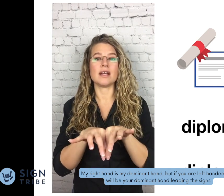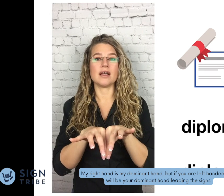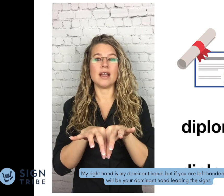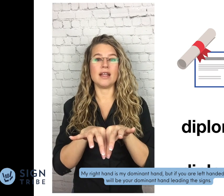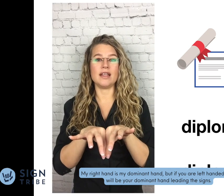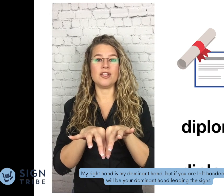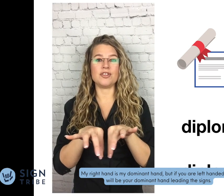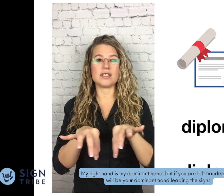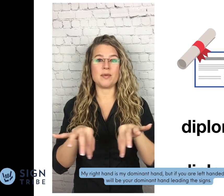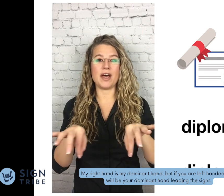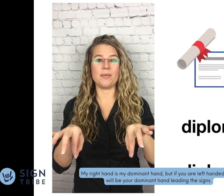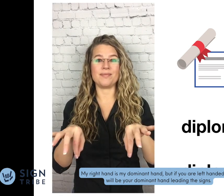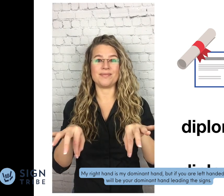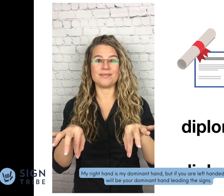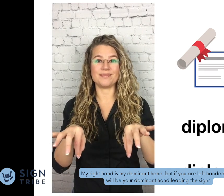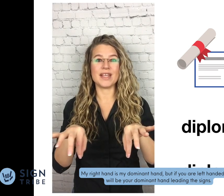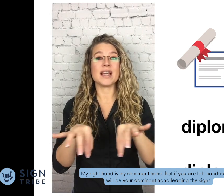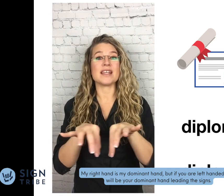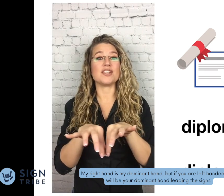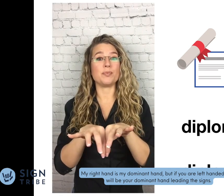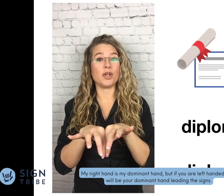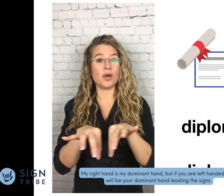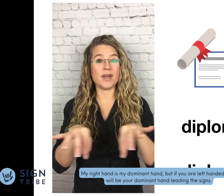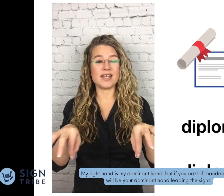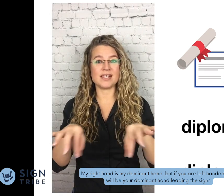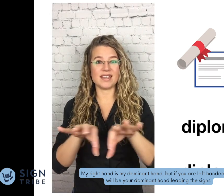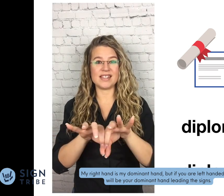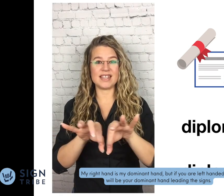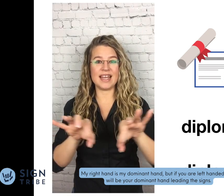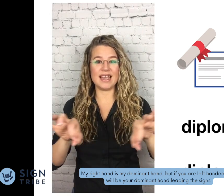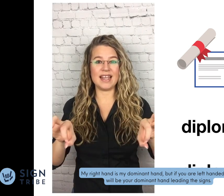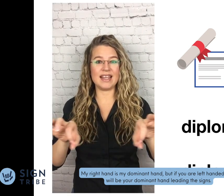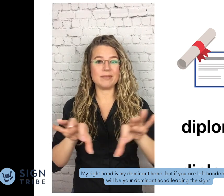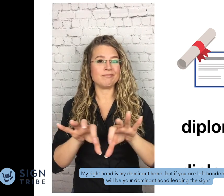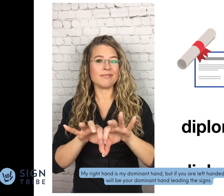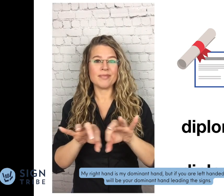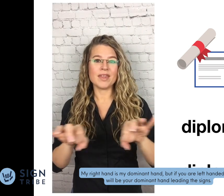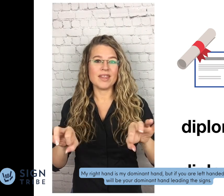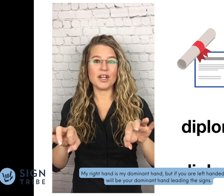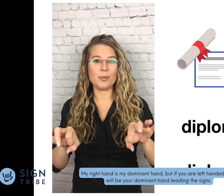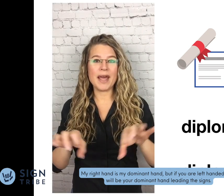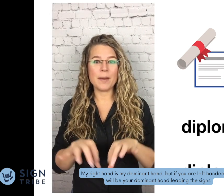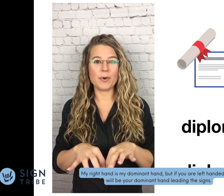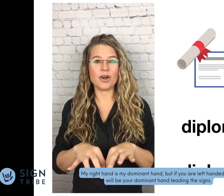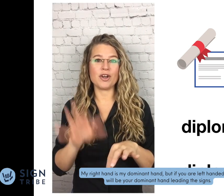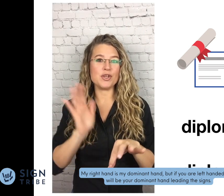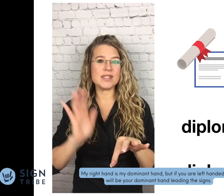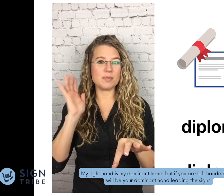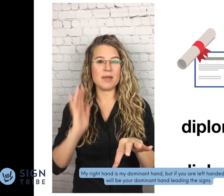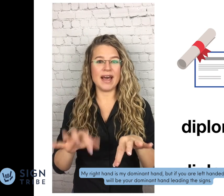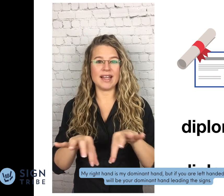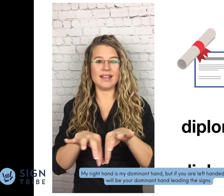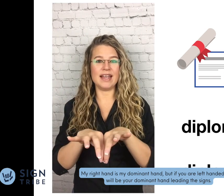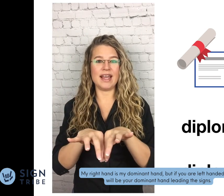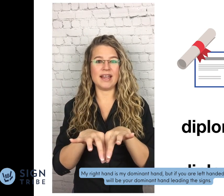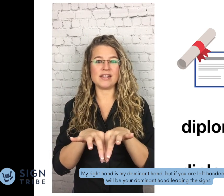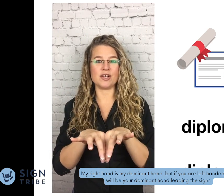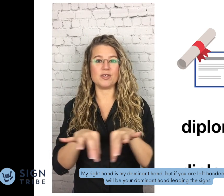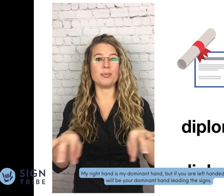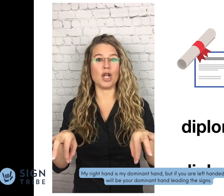And then you just come out. Because a diploma is like a skinny, paper, or it used to be back in the day, so diploma.